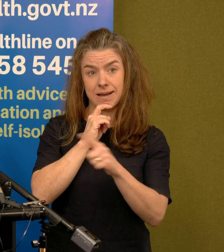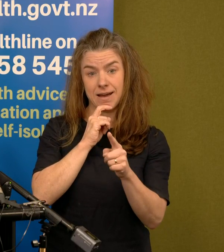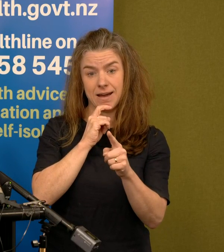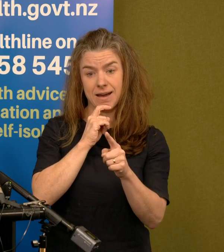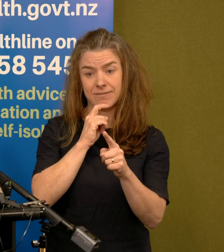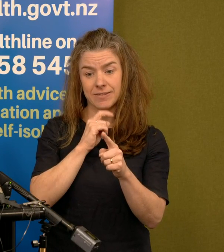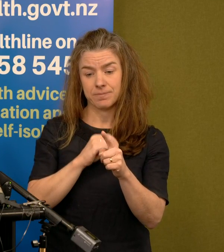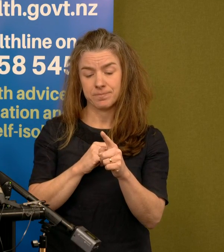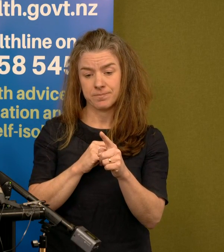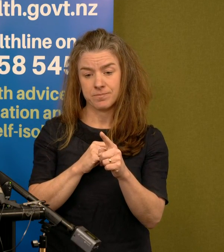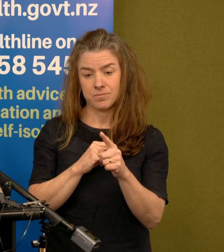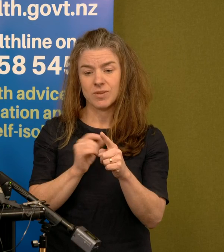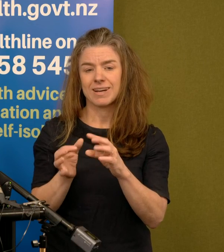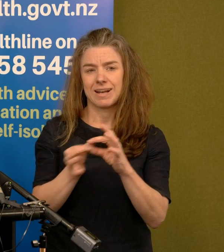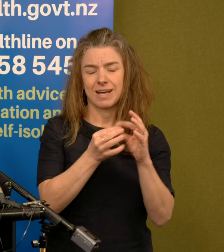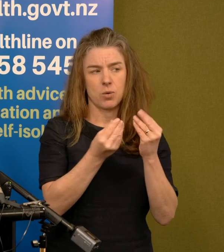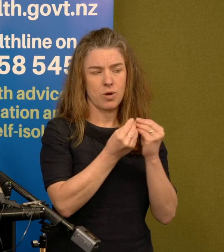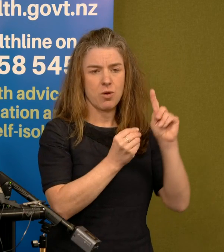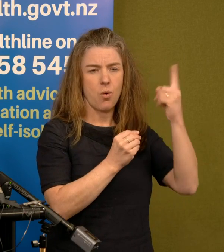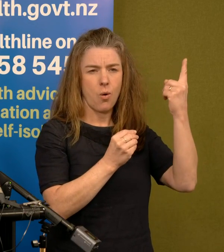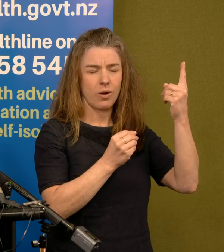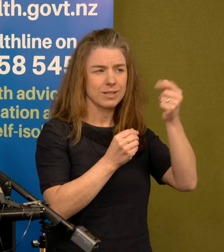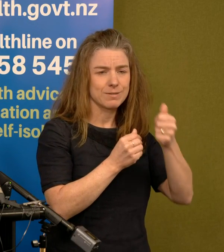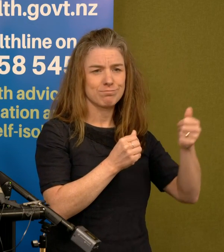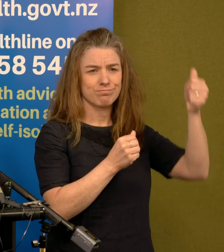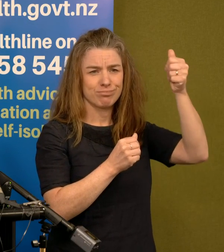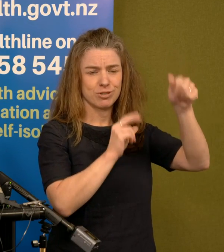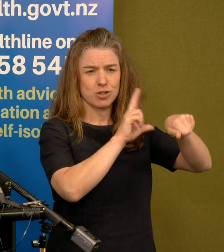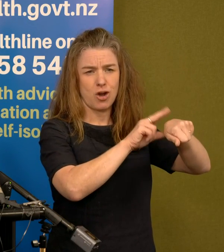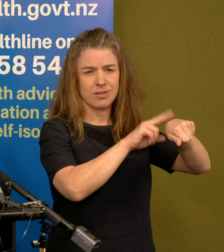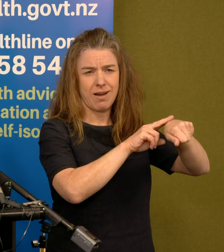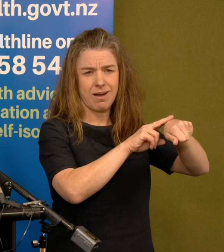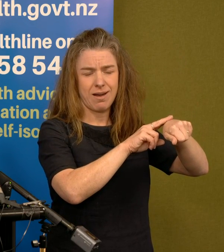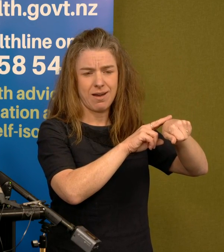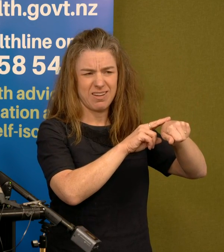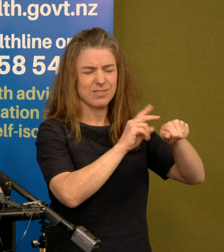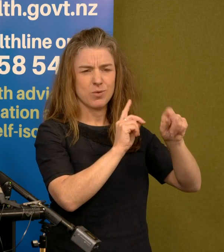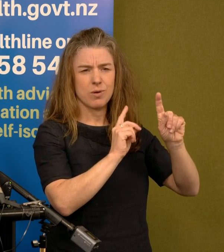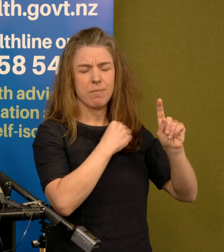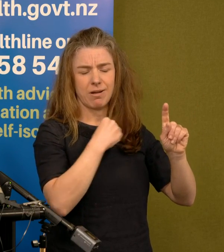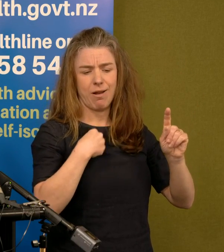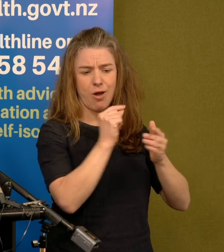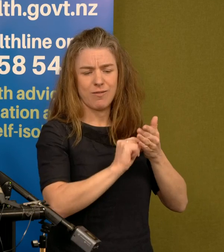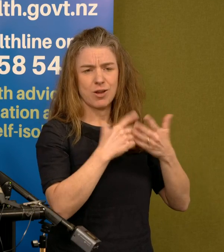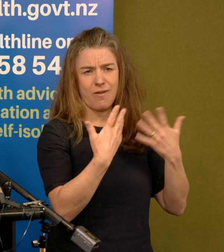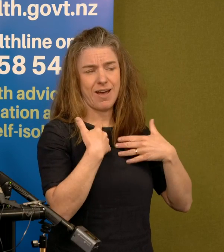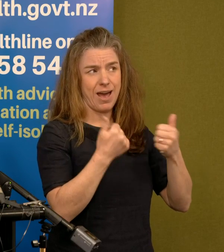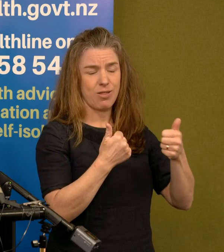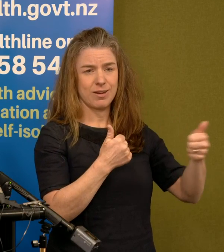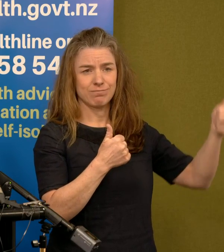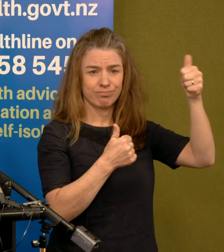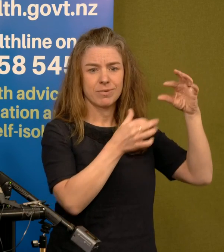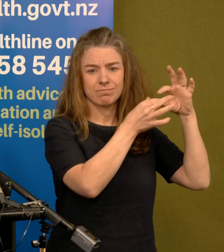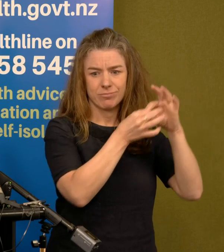Auckland Regional Medical Officer of Health and her staff, and we have been involved from the start with